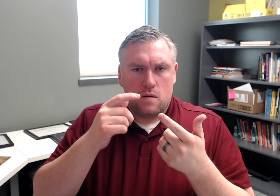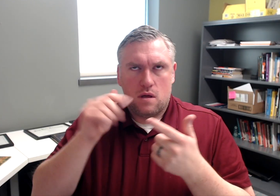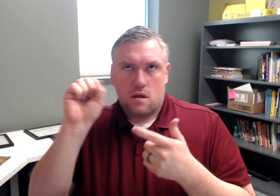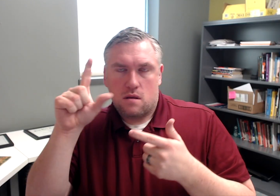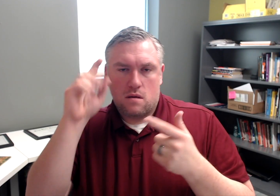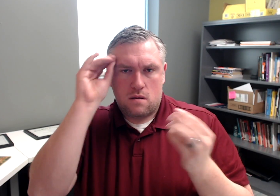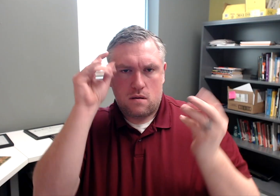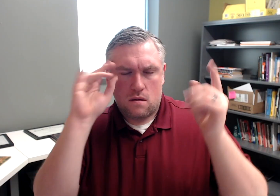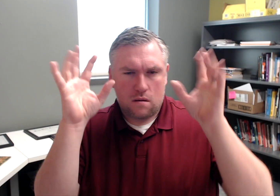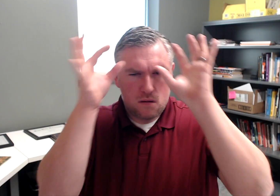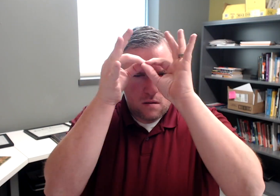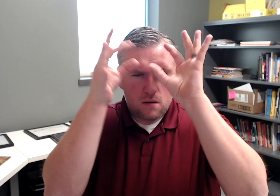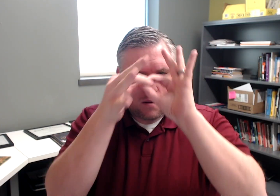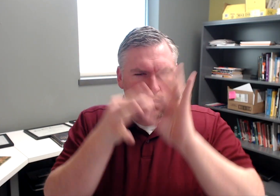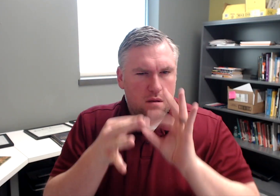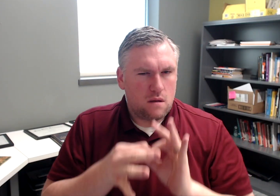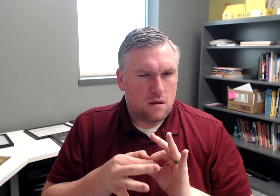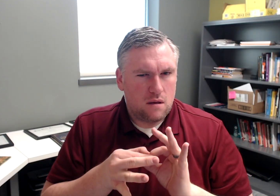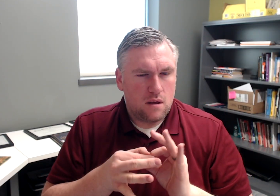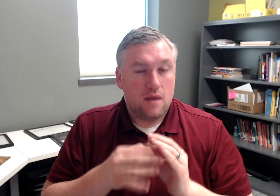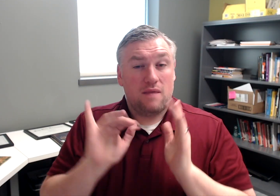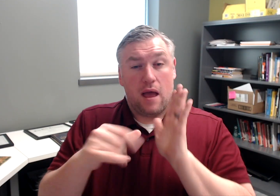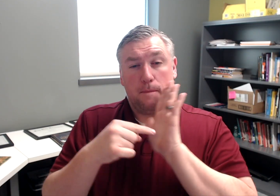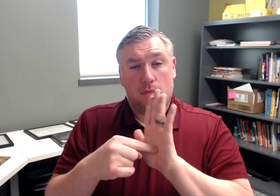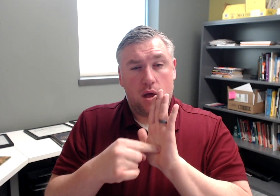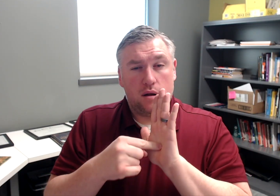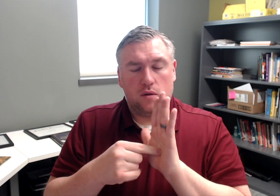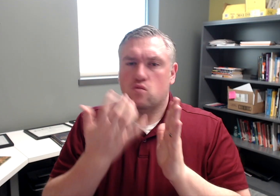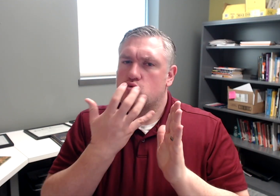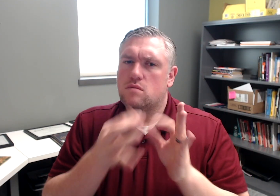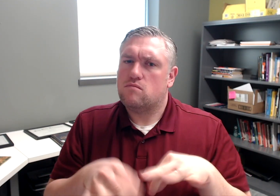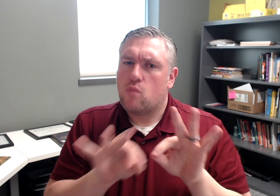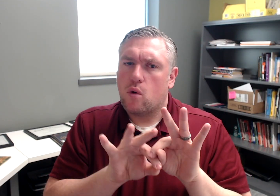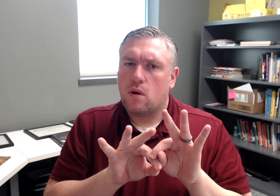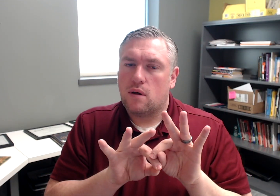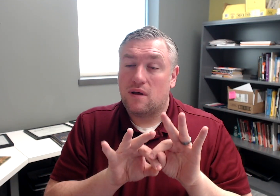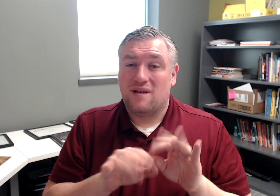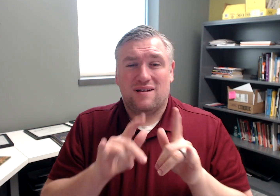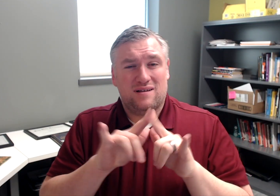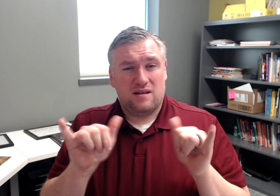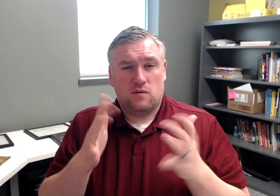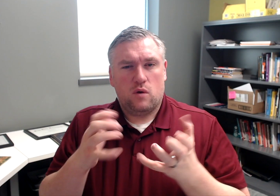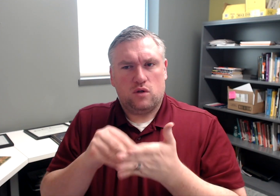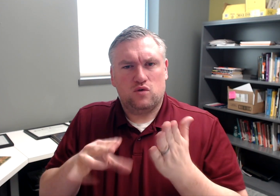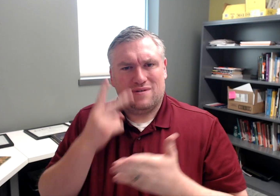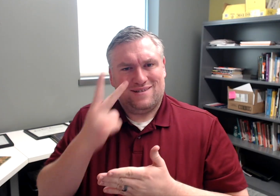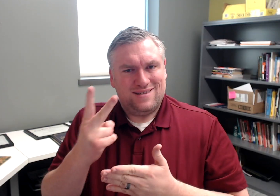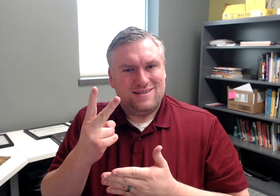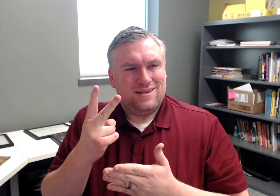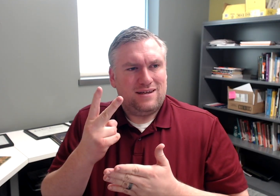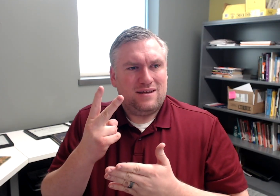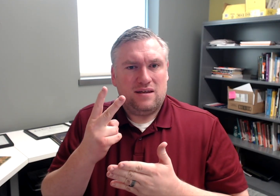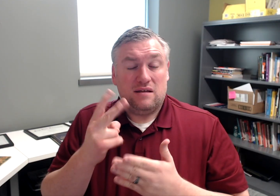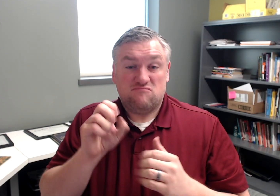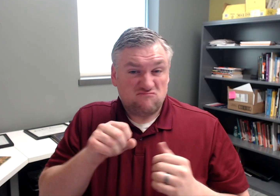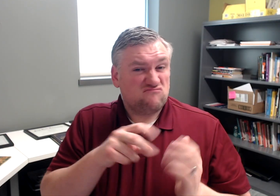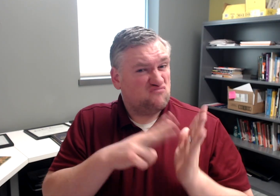how to think in ASL and make those connections. That modeling is very important. Same time, you